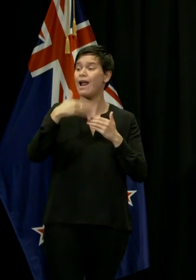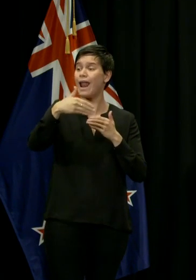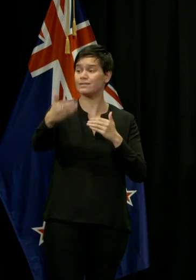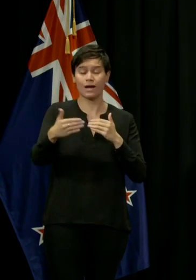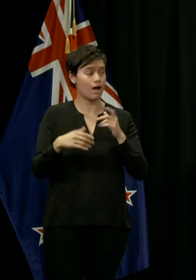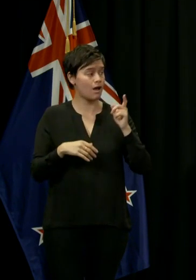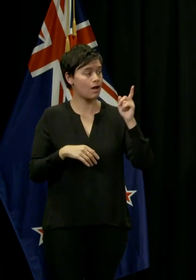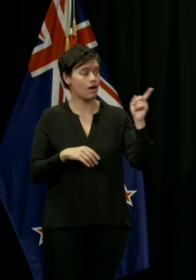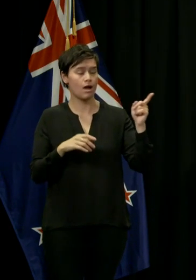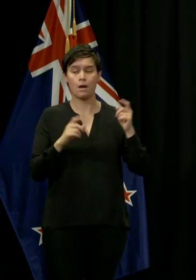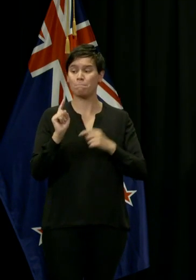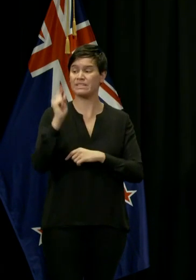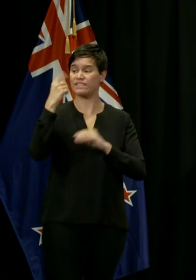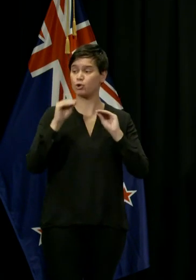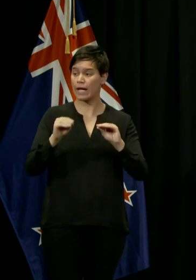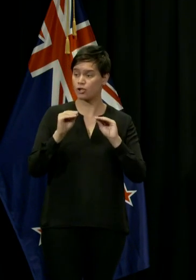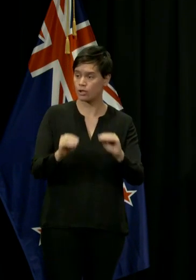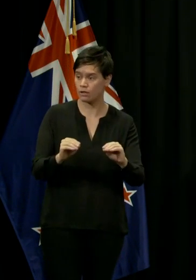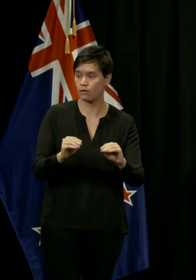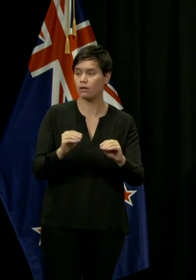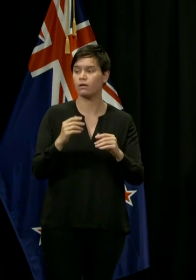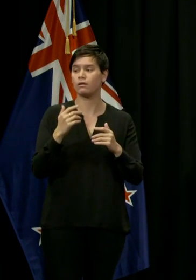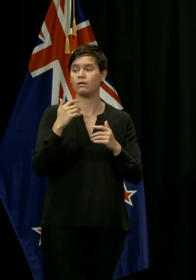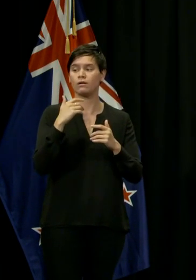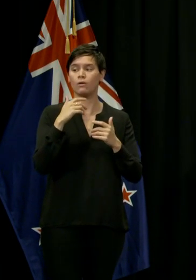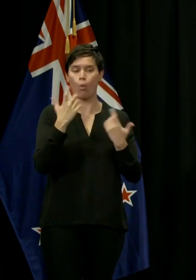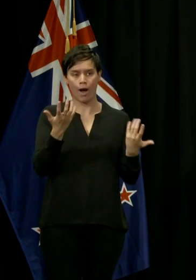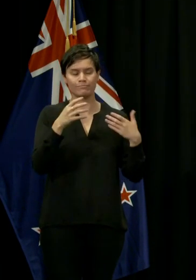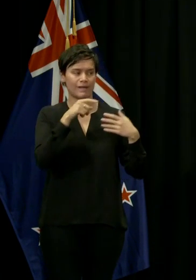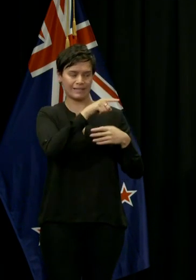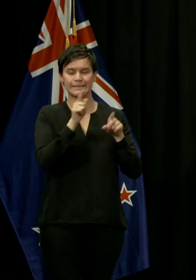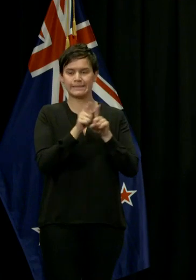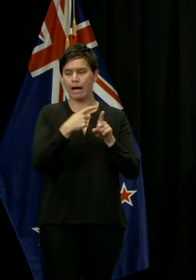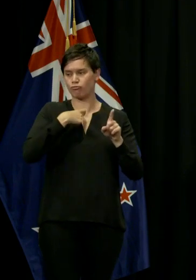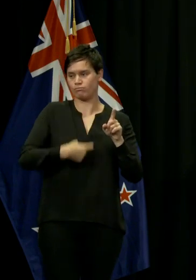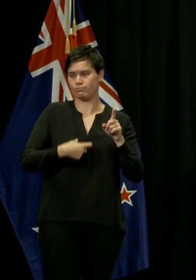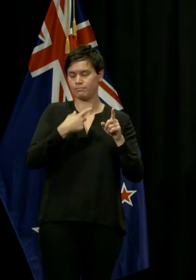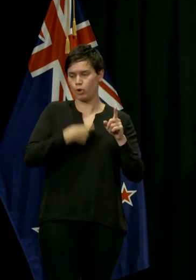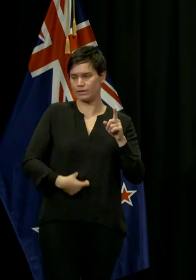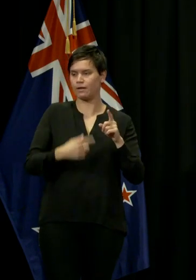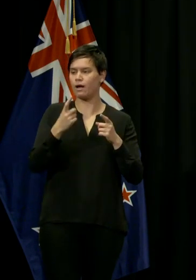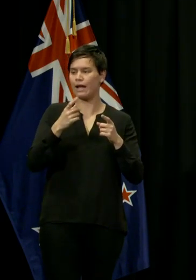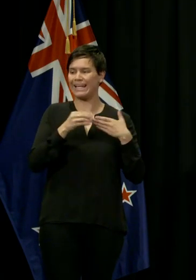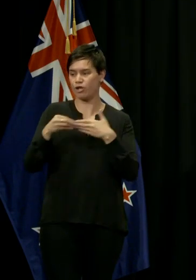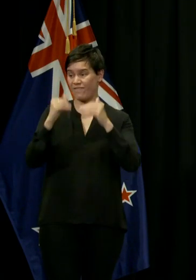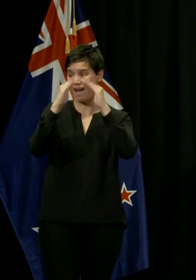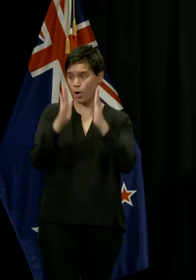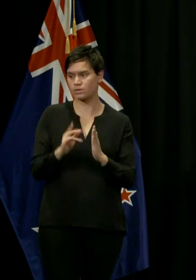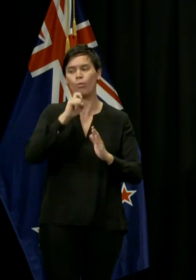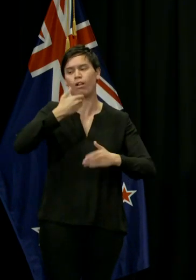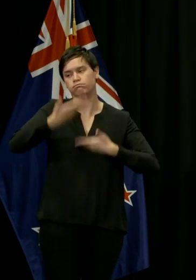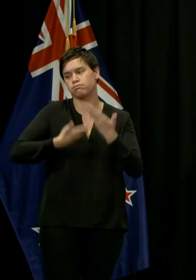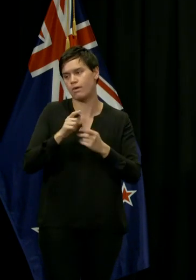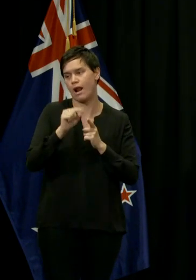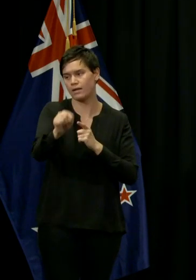on. I'll give you a very quick overview though. No, my intention is to be based here. This enables me to be as close as I